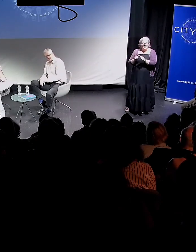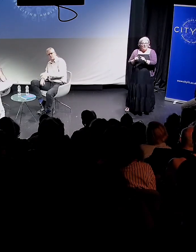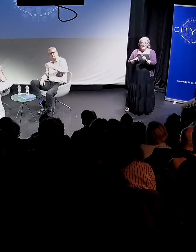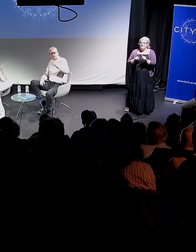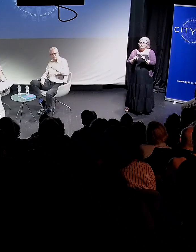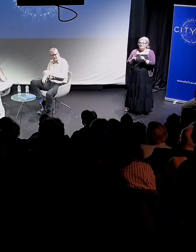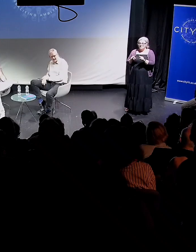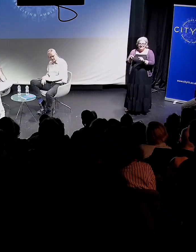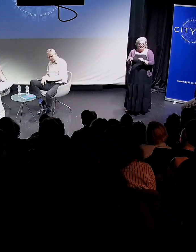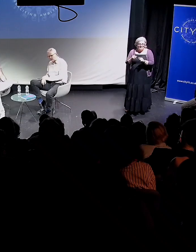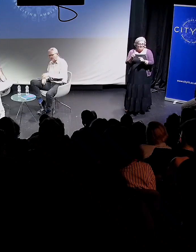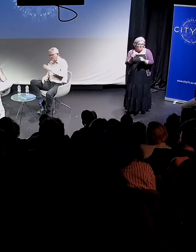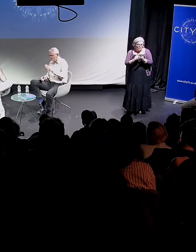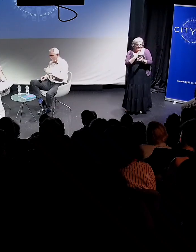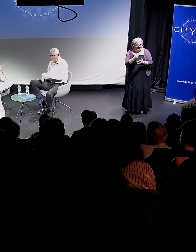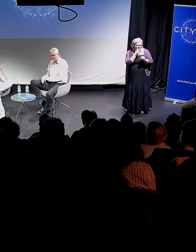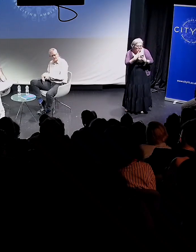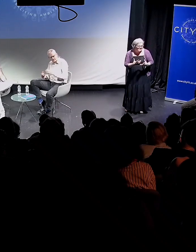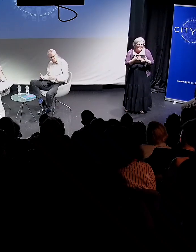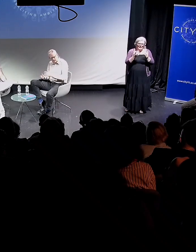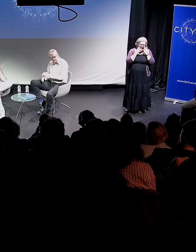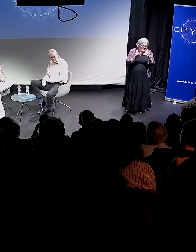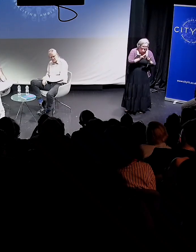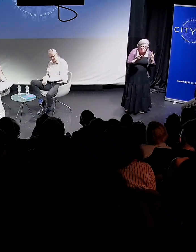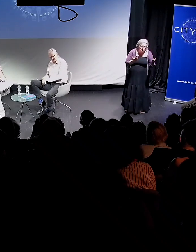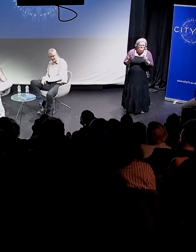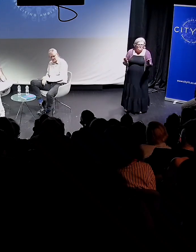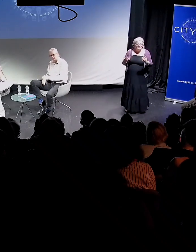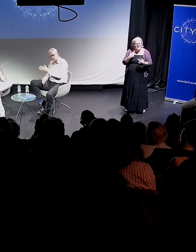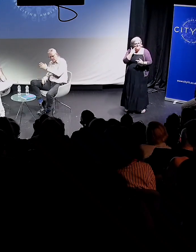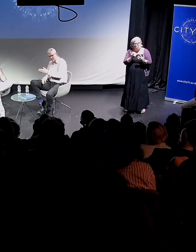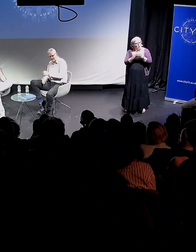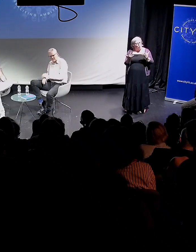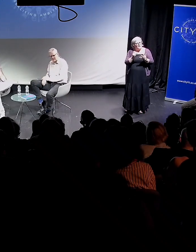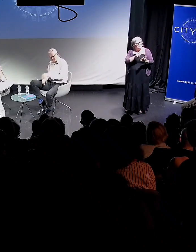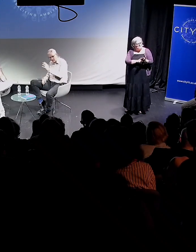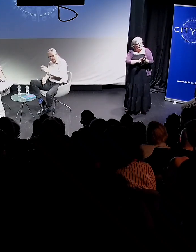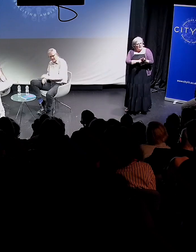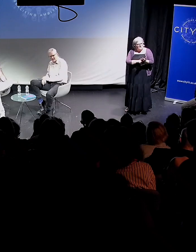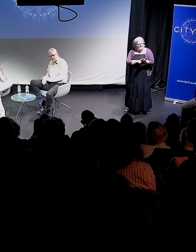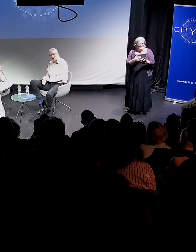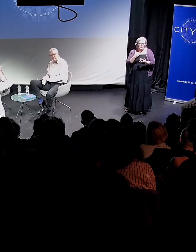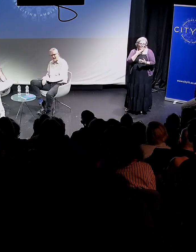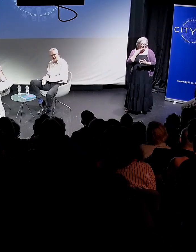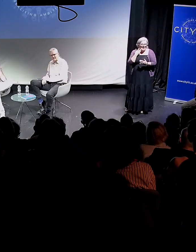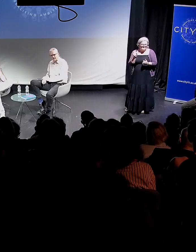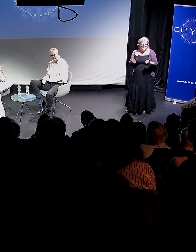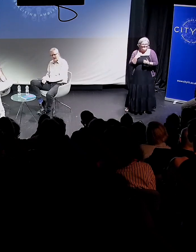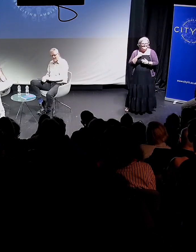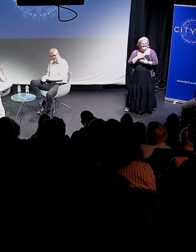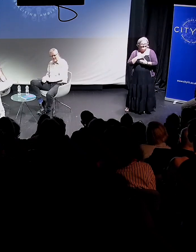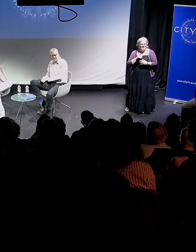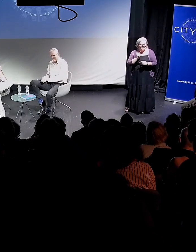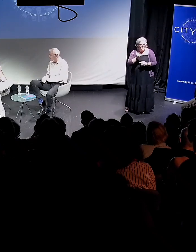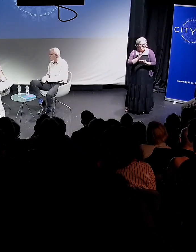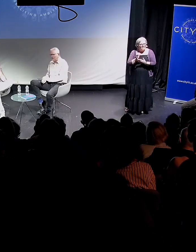of says, look, this is a great exhibition, I'm delighted, and I found out so much about City Lit today. He was quite polite about how he'd found it out. And he goes,